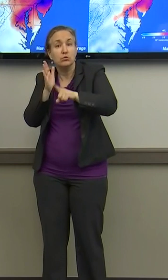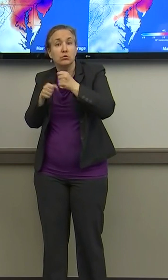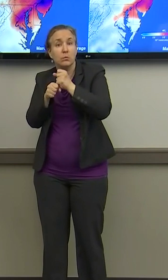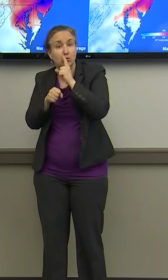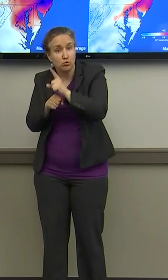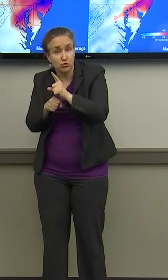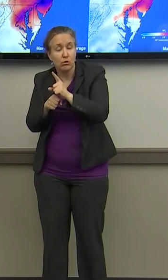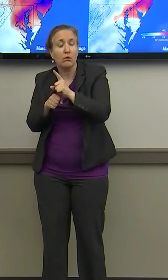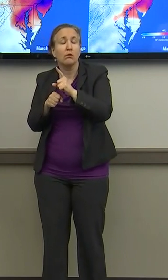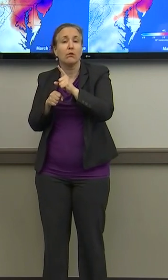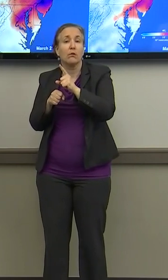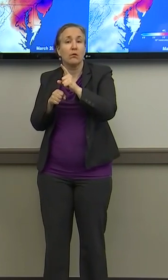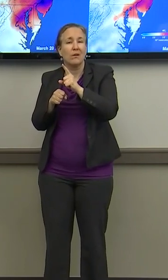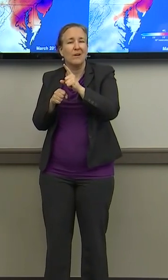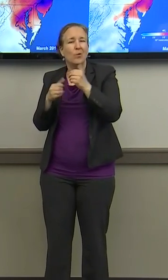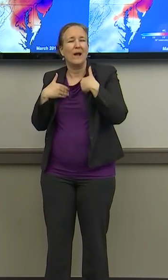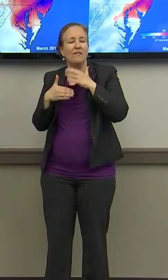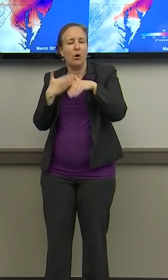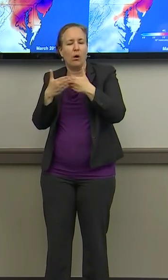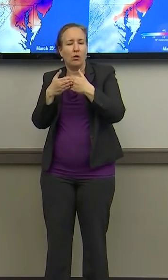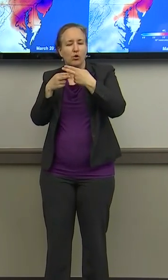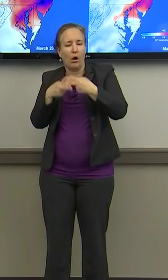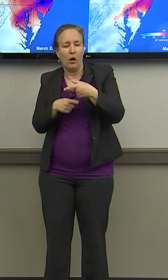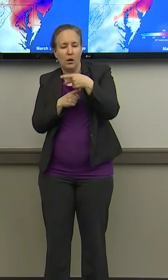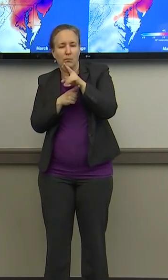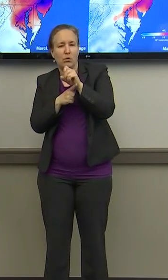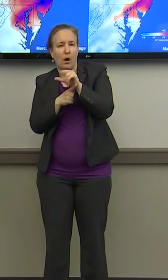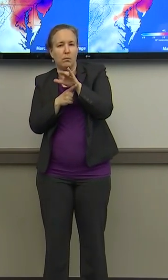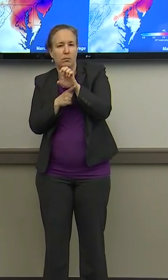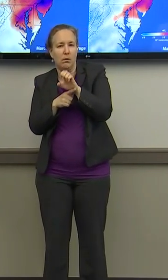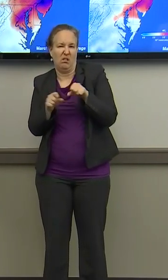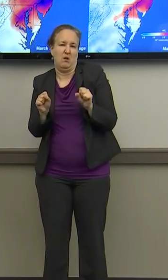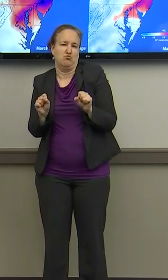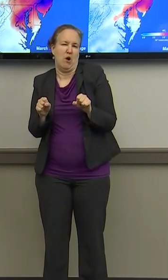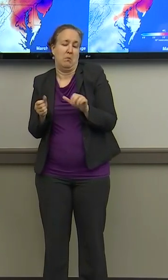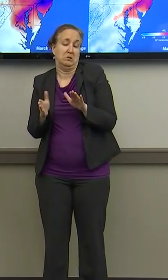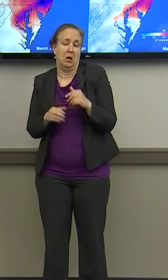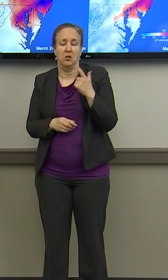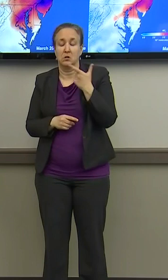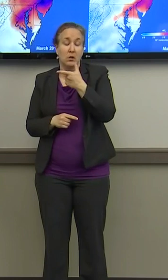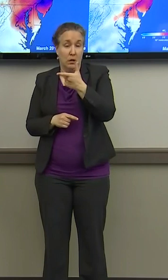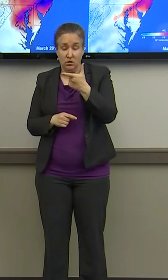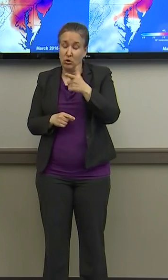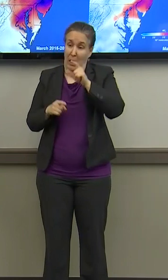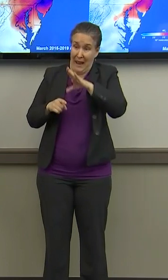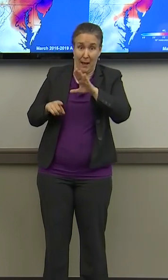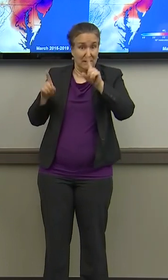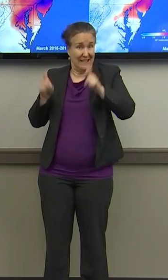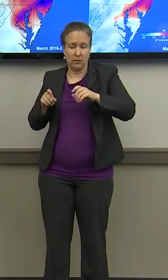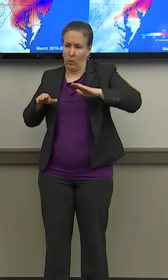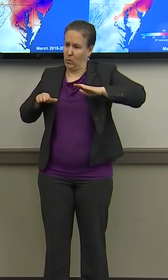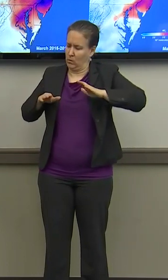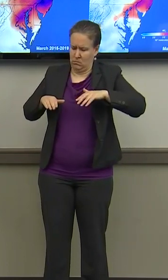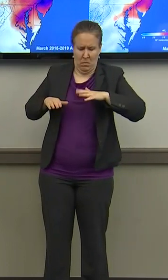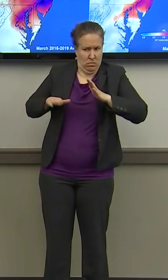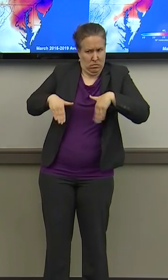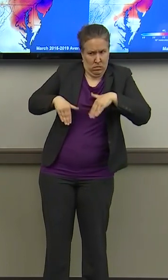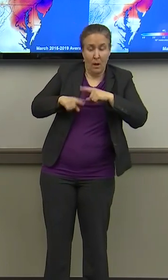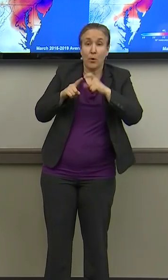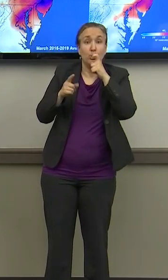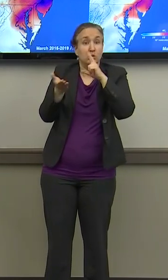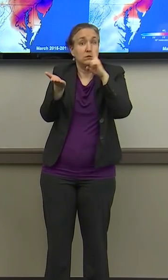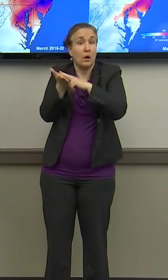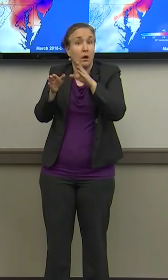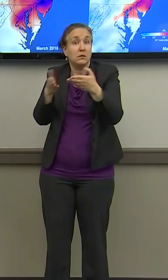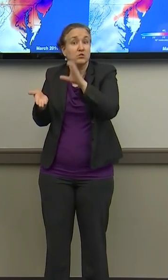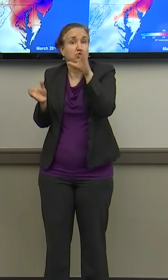get all of those what's called probable deaths. So the people that didn't have a lab test, but whoever signed the death